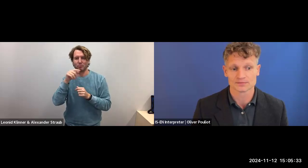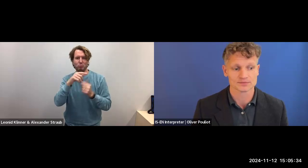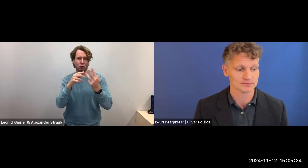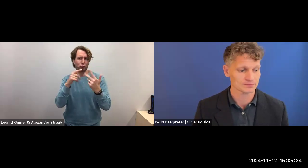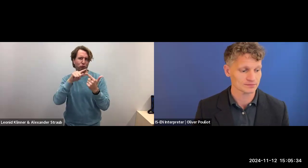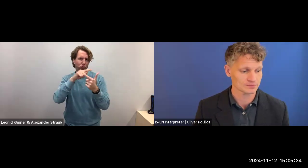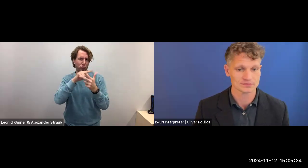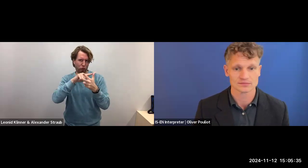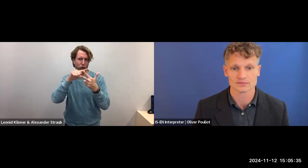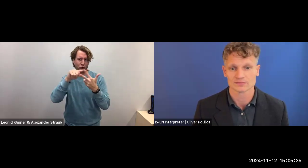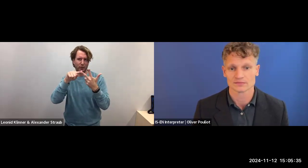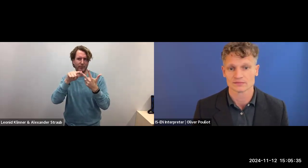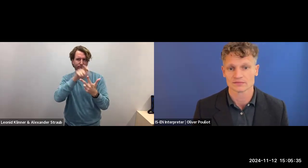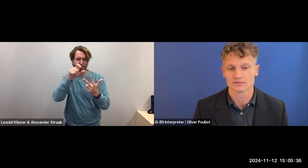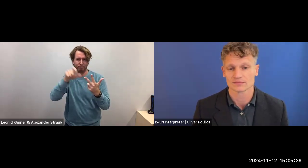them.